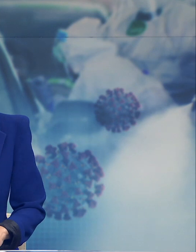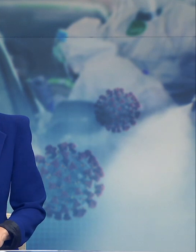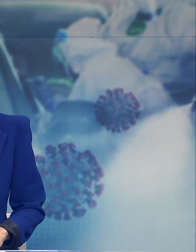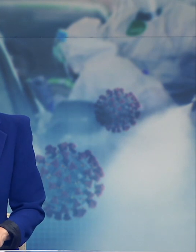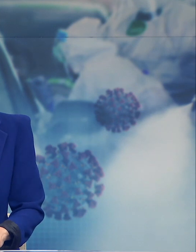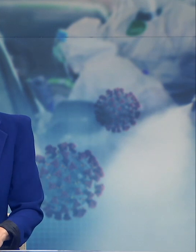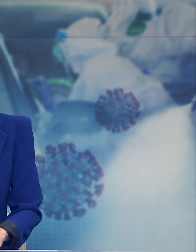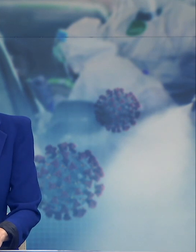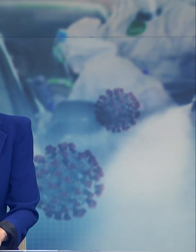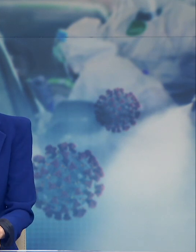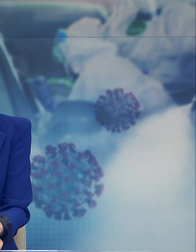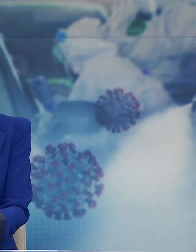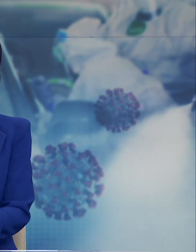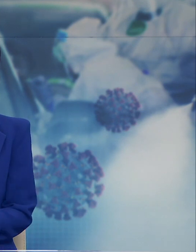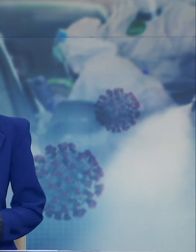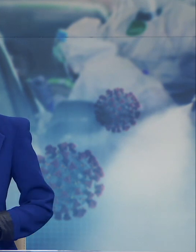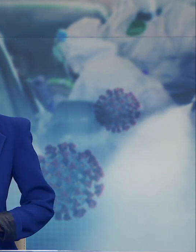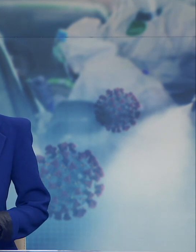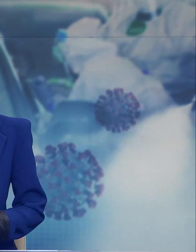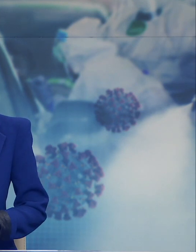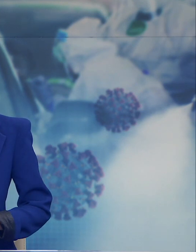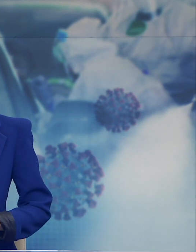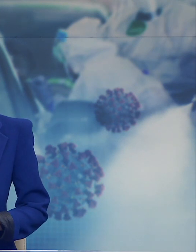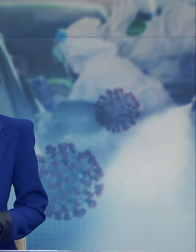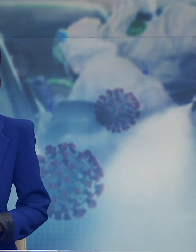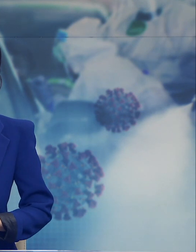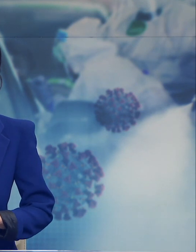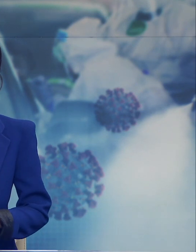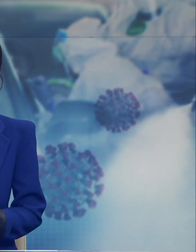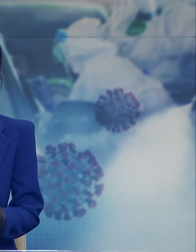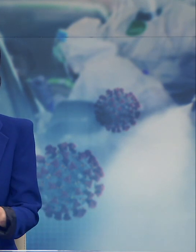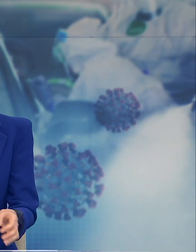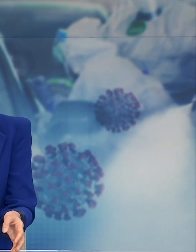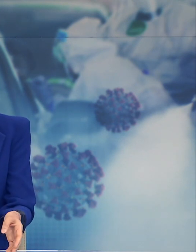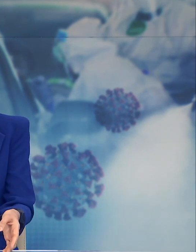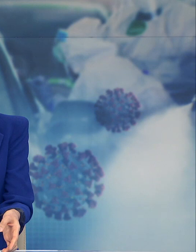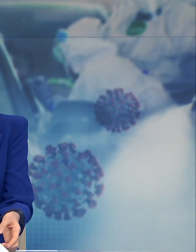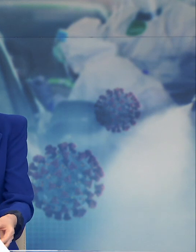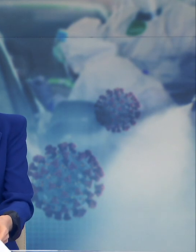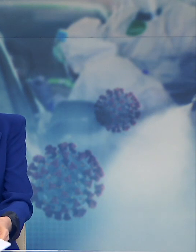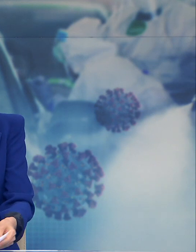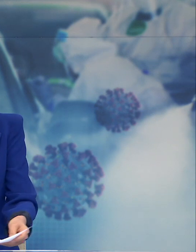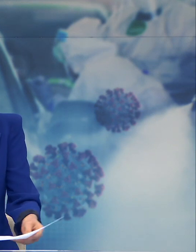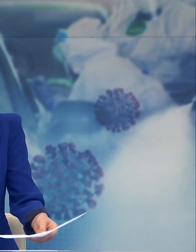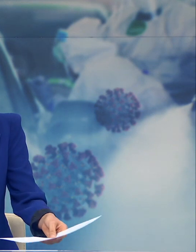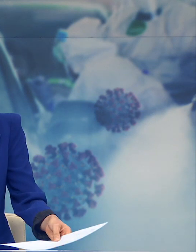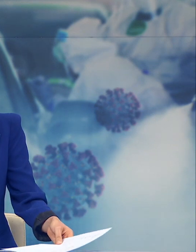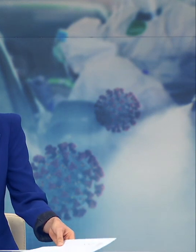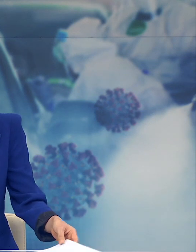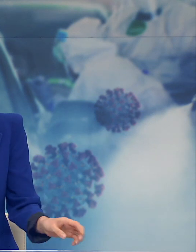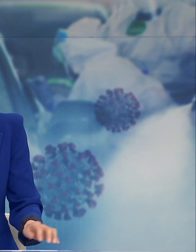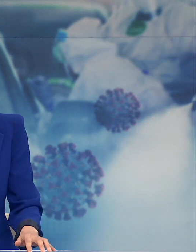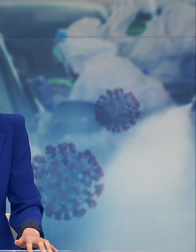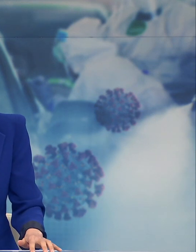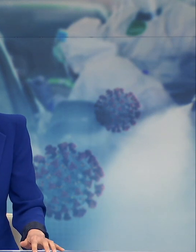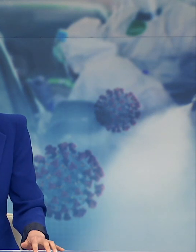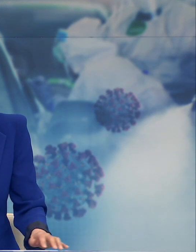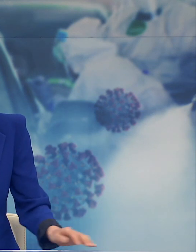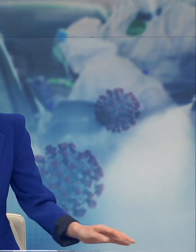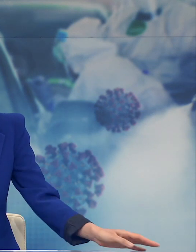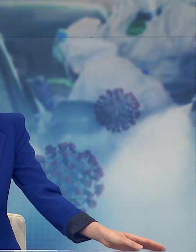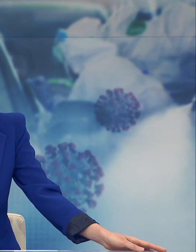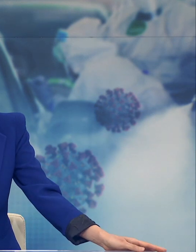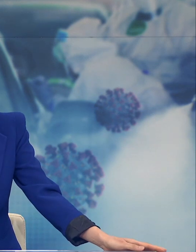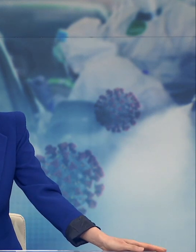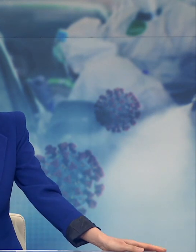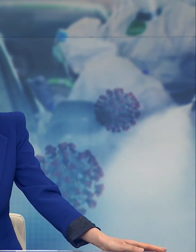Right, that was our Chung Eun-kyung, the head of KCDC, with the afternoon briefing on the COVID situation in Korea. And I have Soa in the studio. I understand, Soa, that